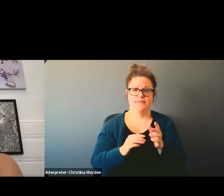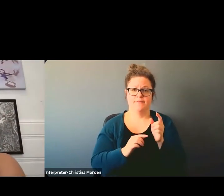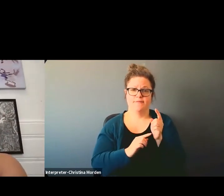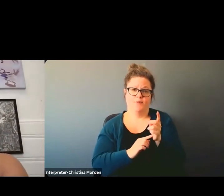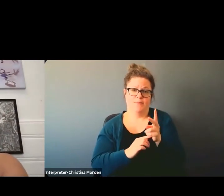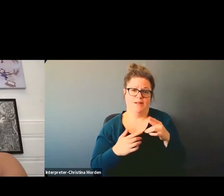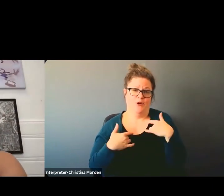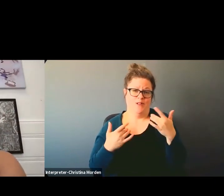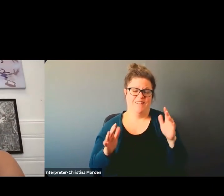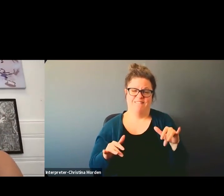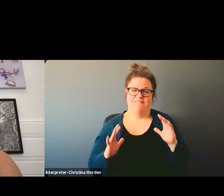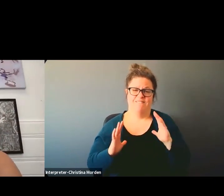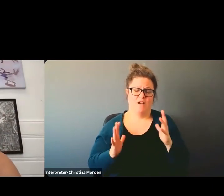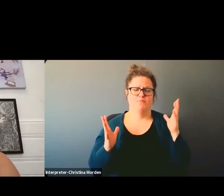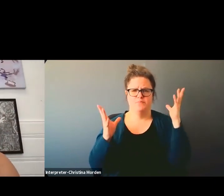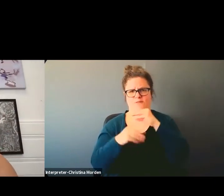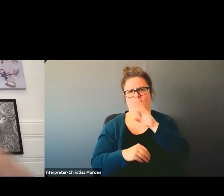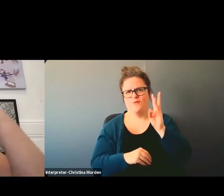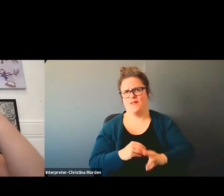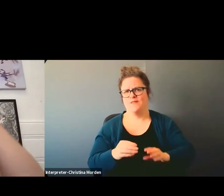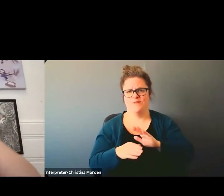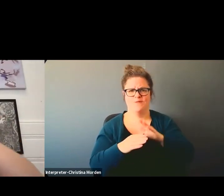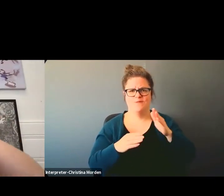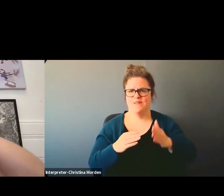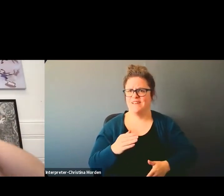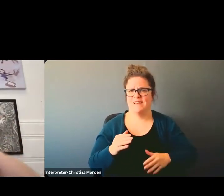weekend and hopefully everyone's staying cool.